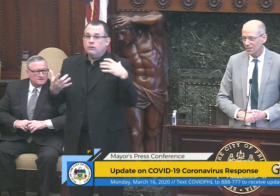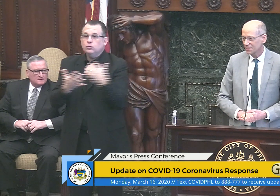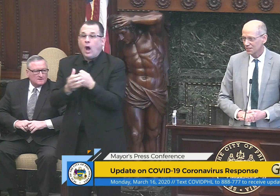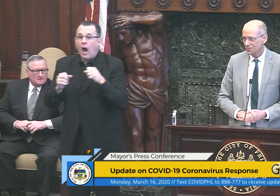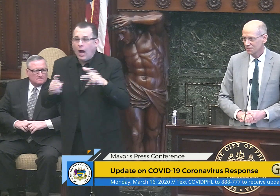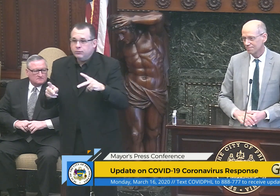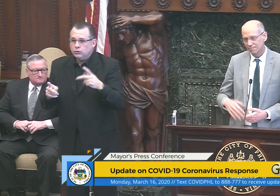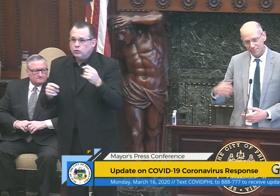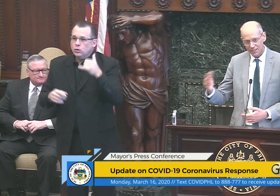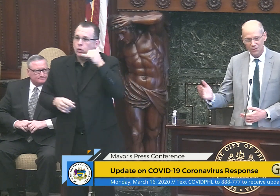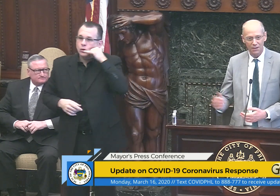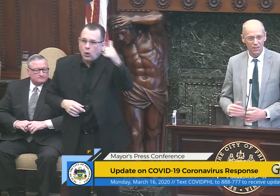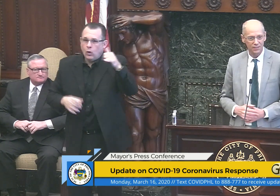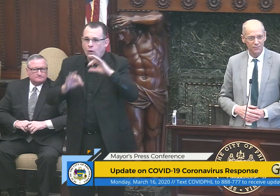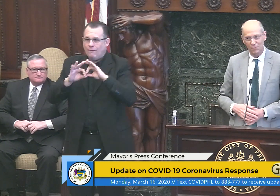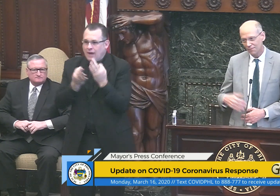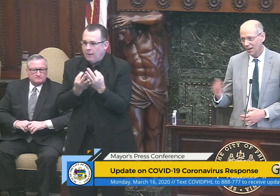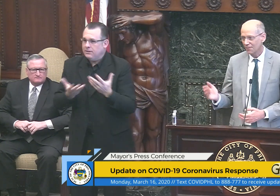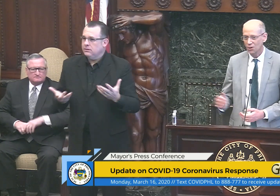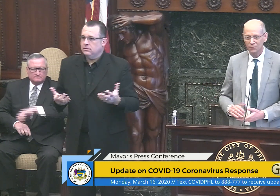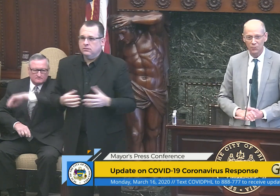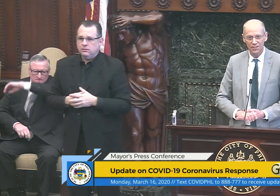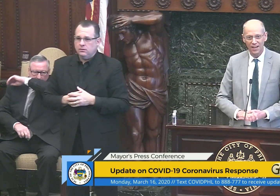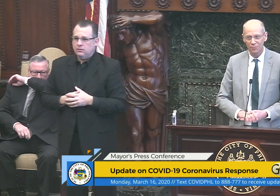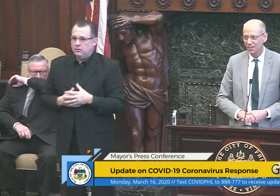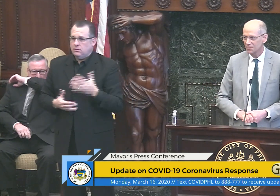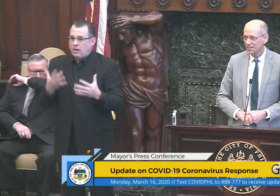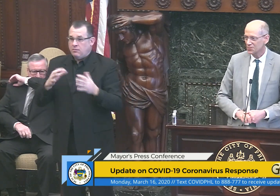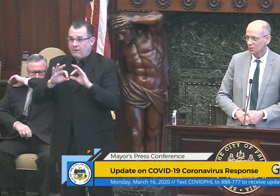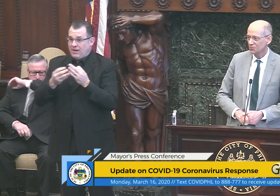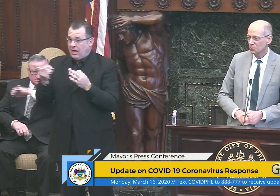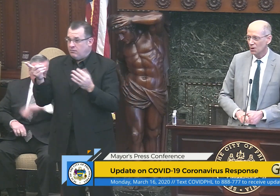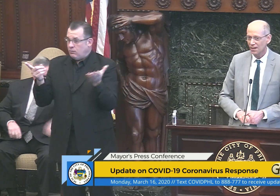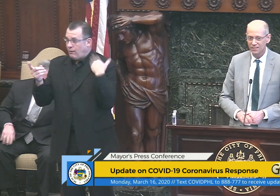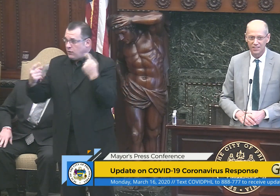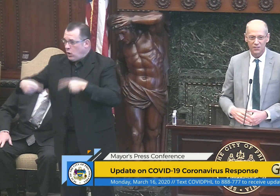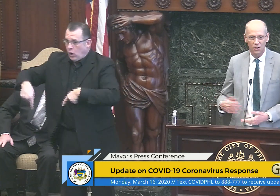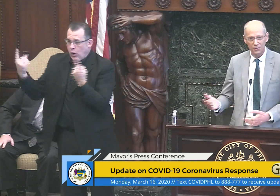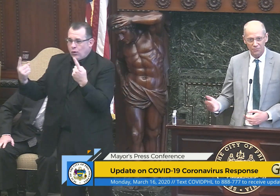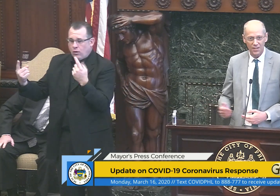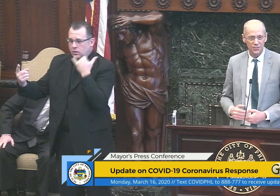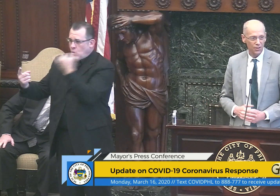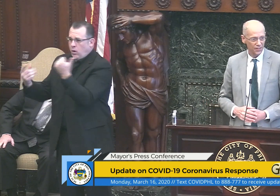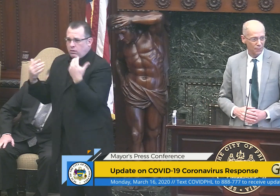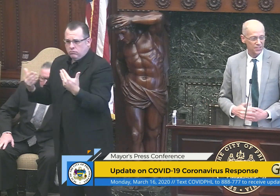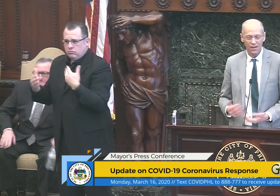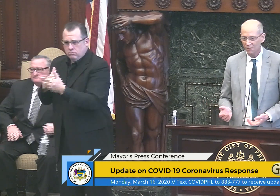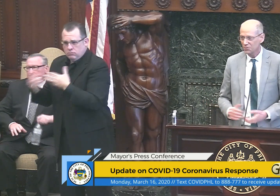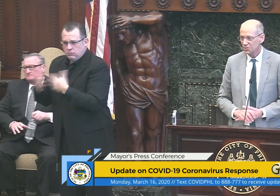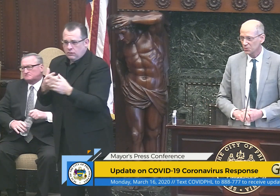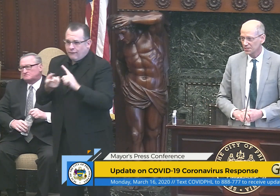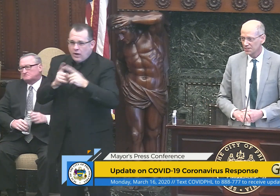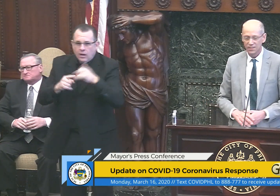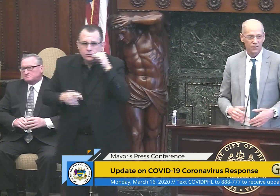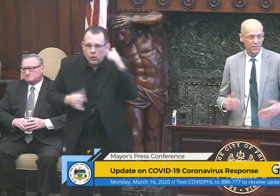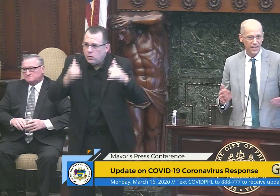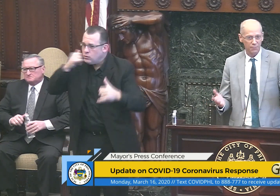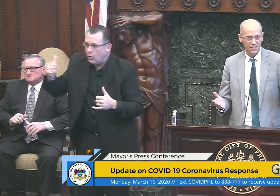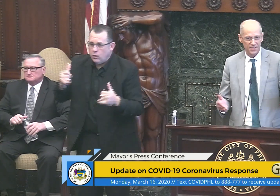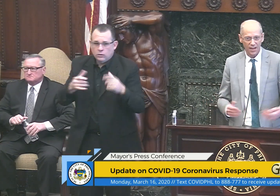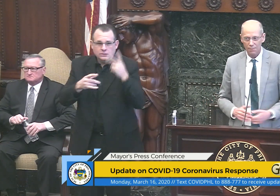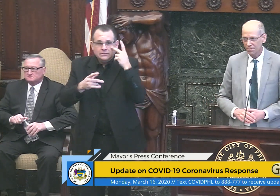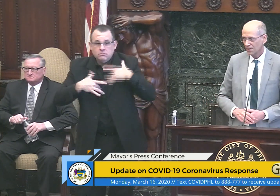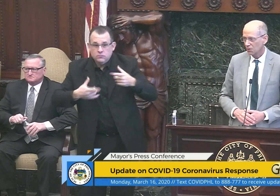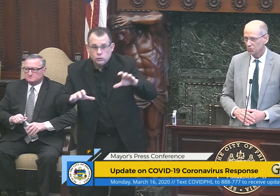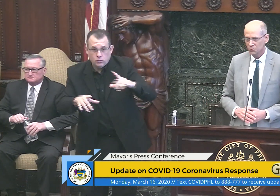call your relatives, including that relative you may have had an argument with and haven't been on speaking terms for a while. Call your friends, call your neighbors, see how everyone's doing. Connect